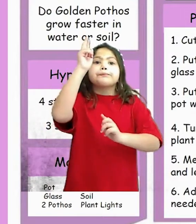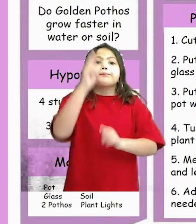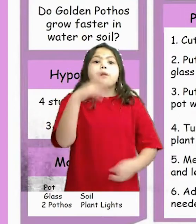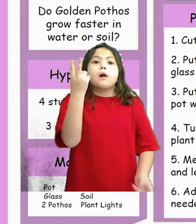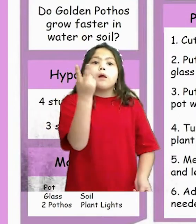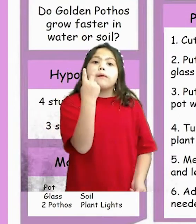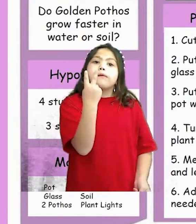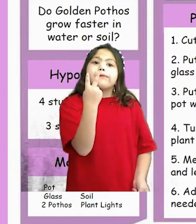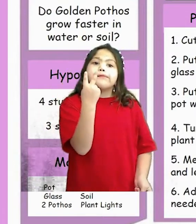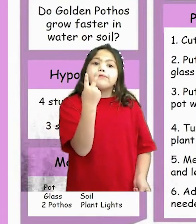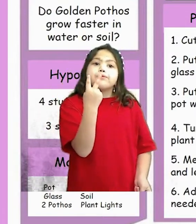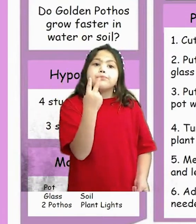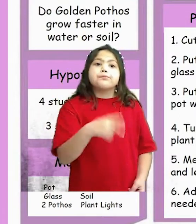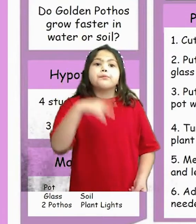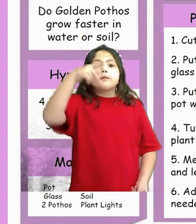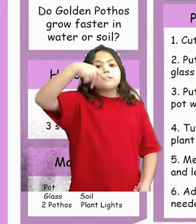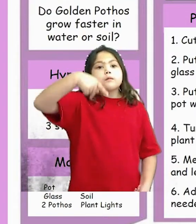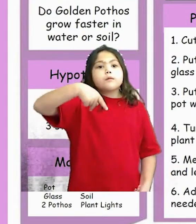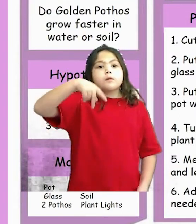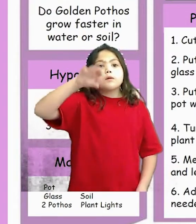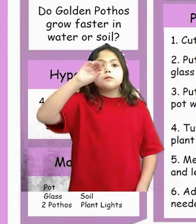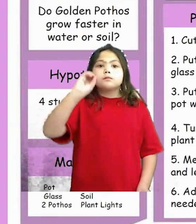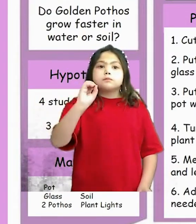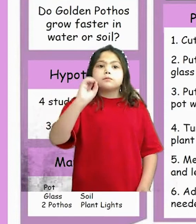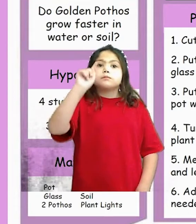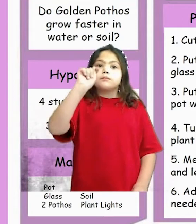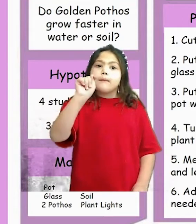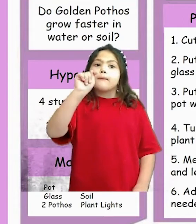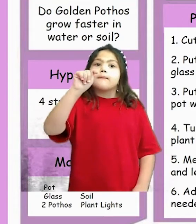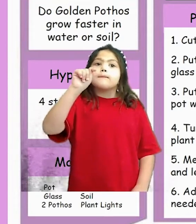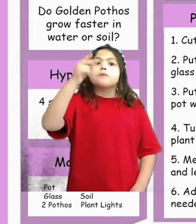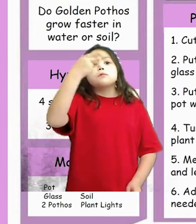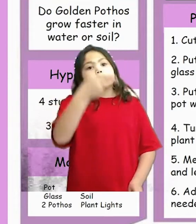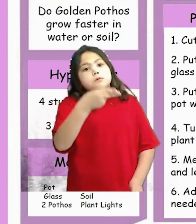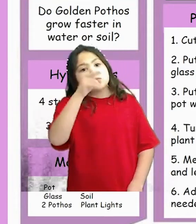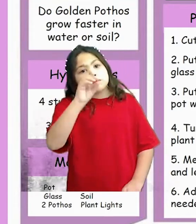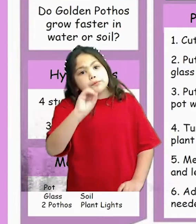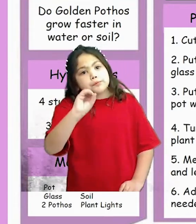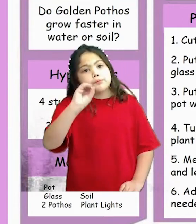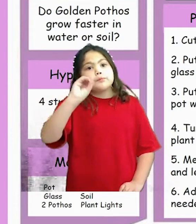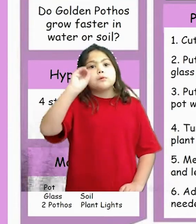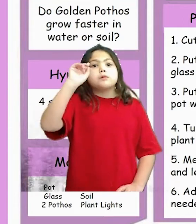together. First, we cut 2 stems,